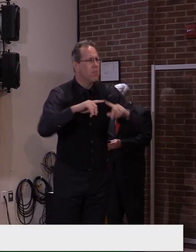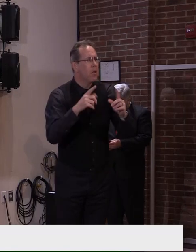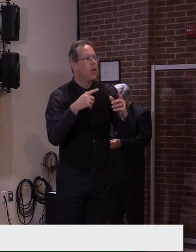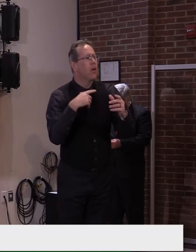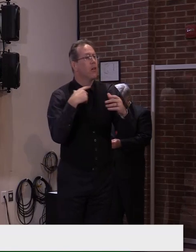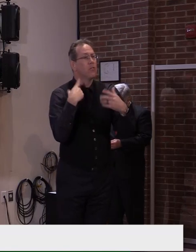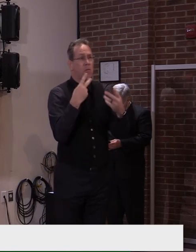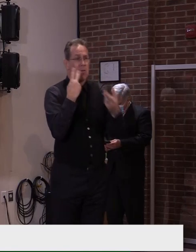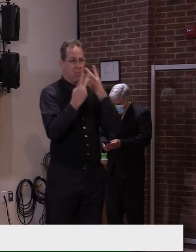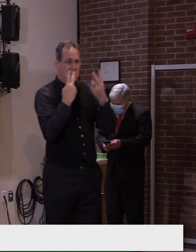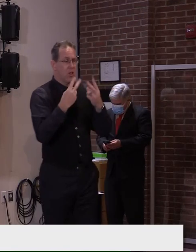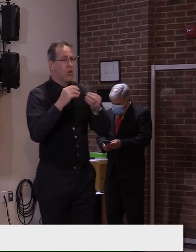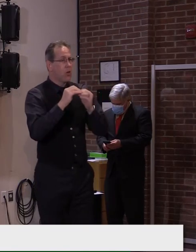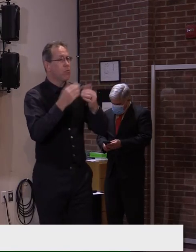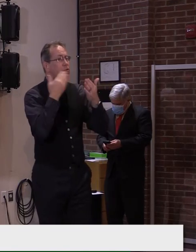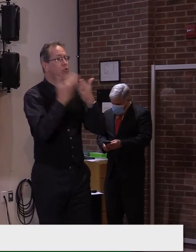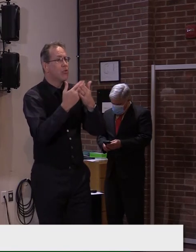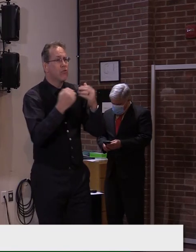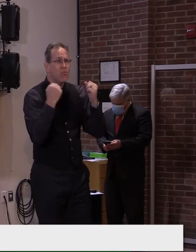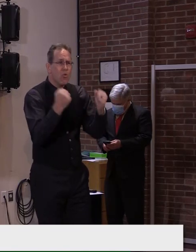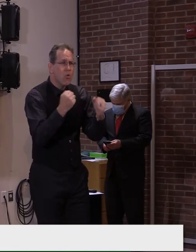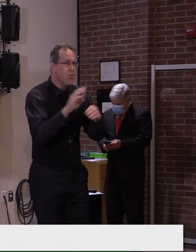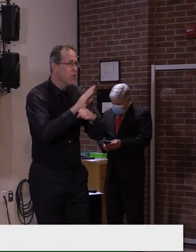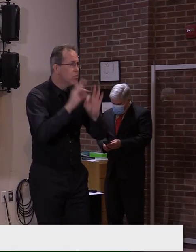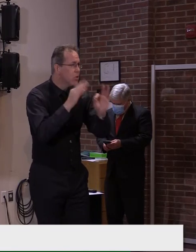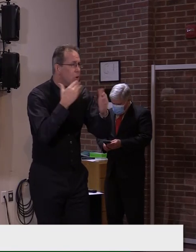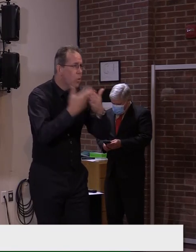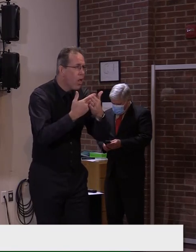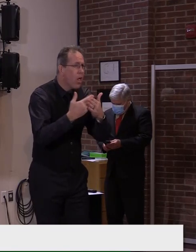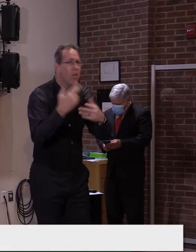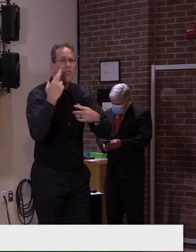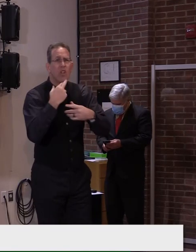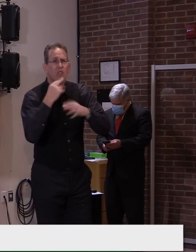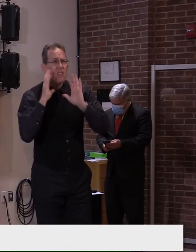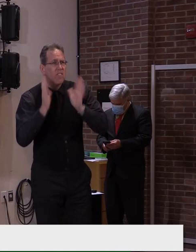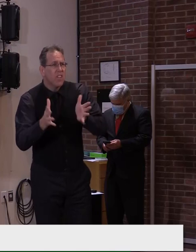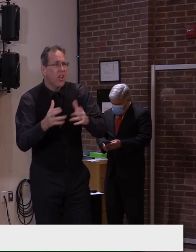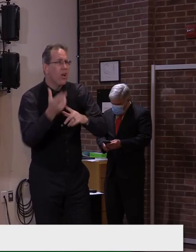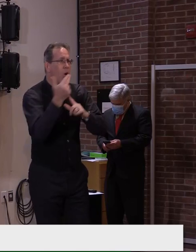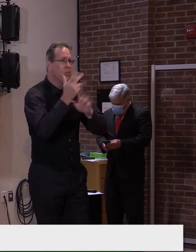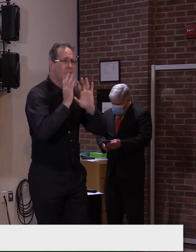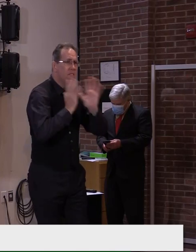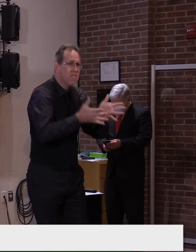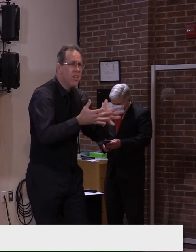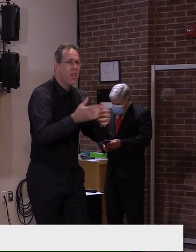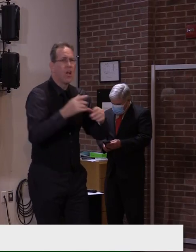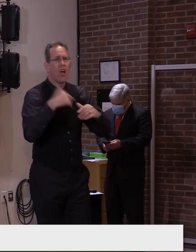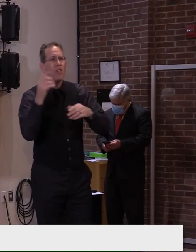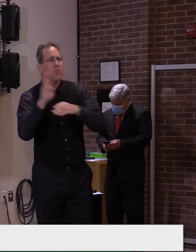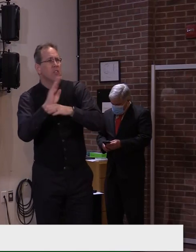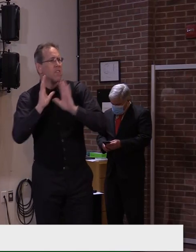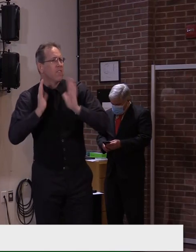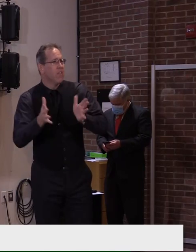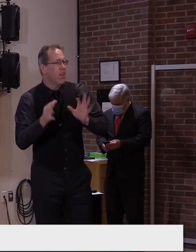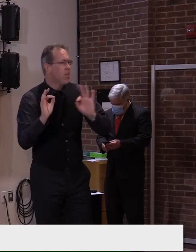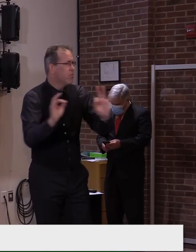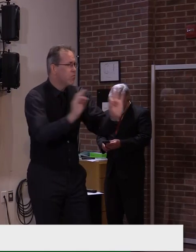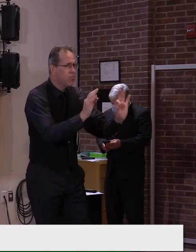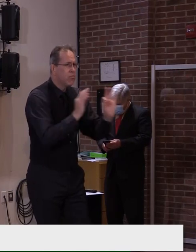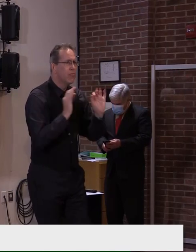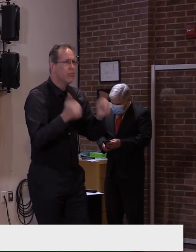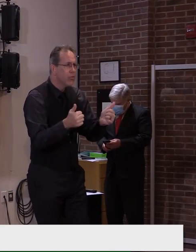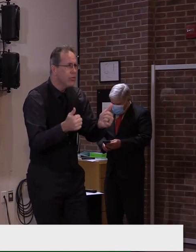the hospitality and the tourism industry in our state. You know, Vermont is seen as a safe place to